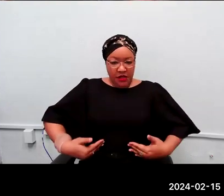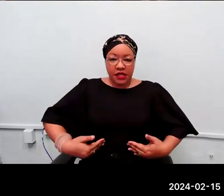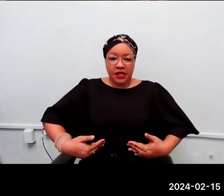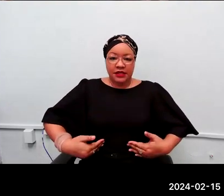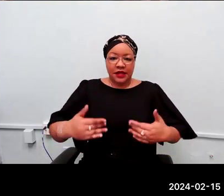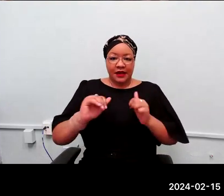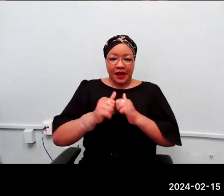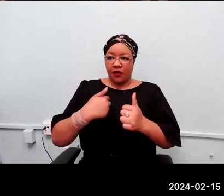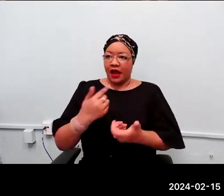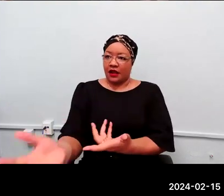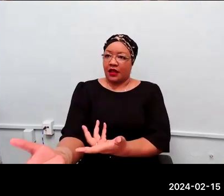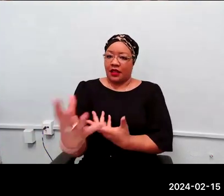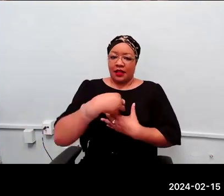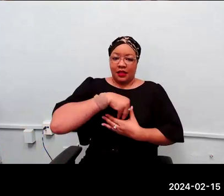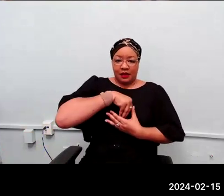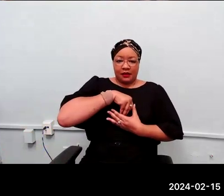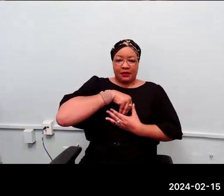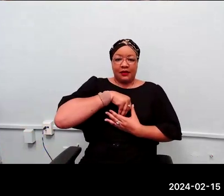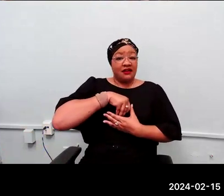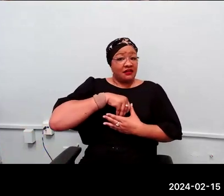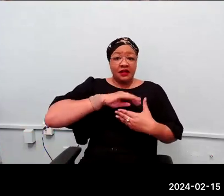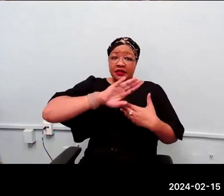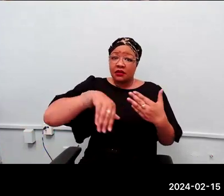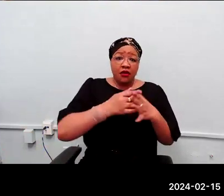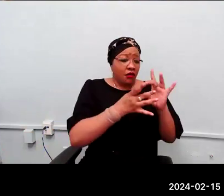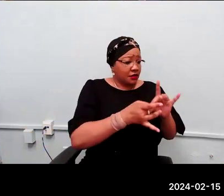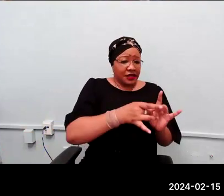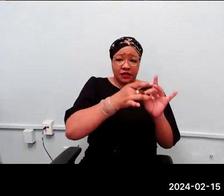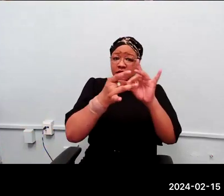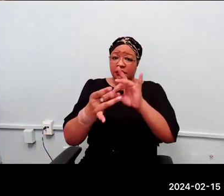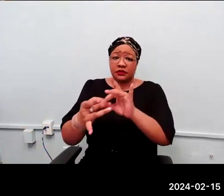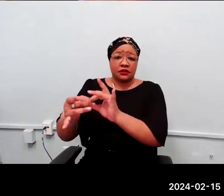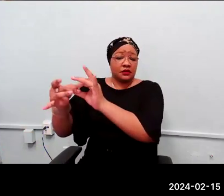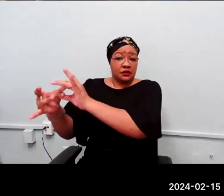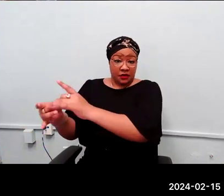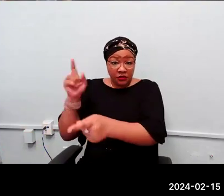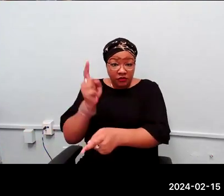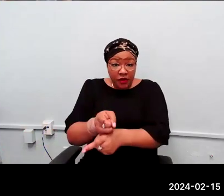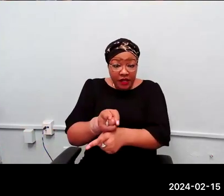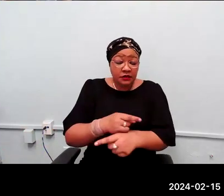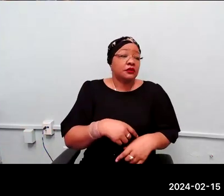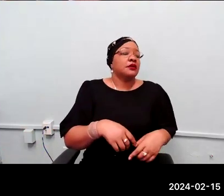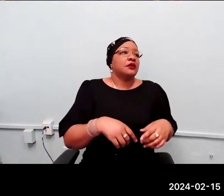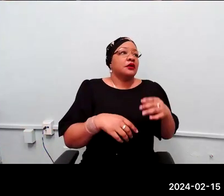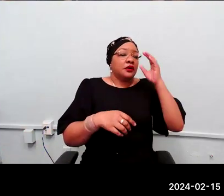things in, how my spirit takes things in. They're all linked, right? They're all linked. And so